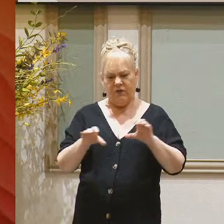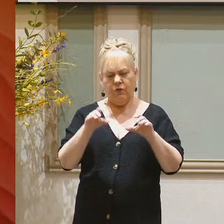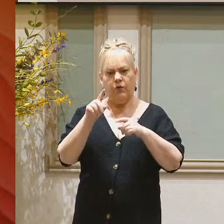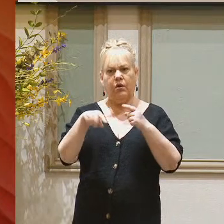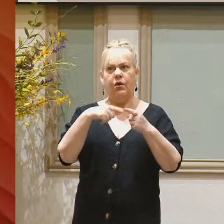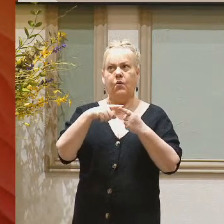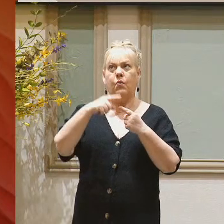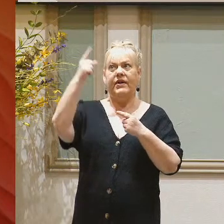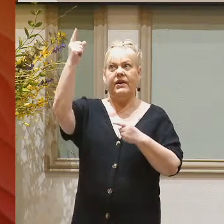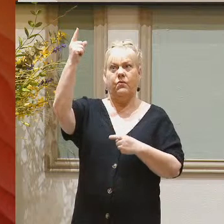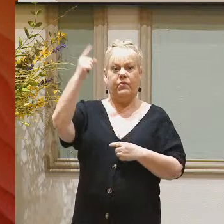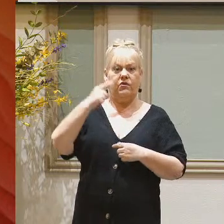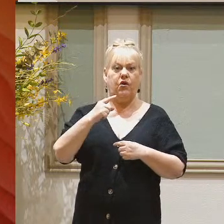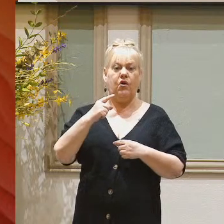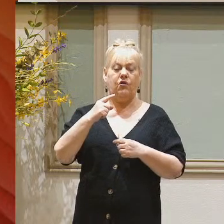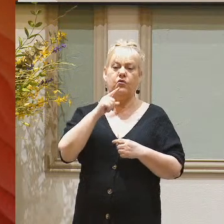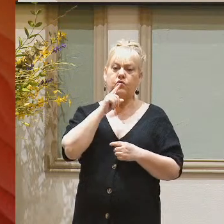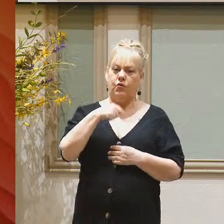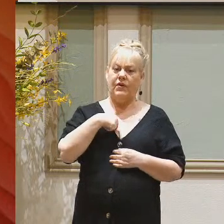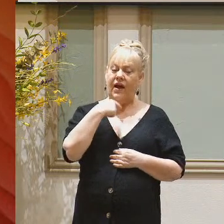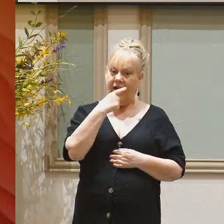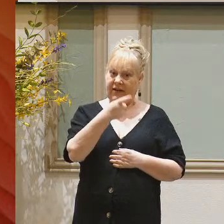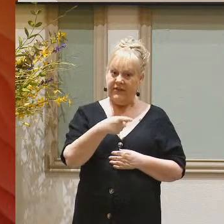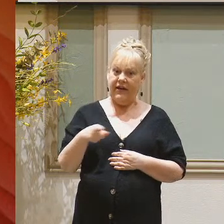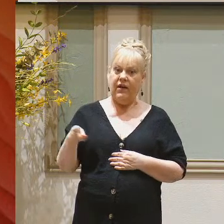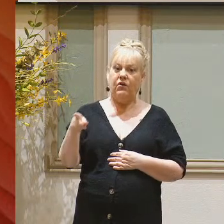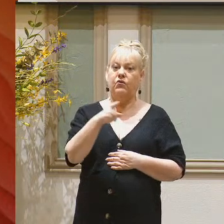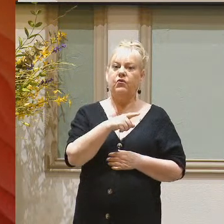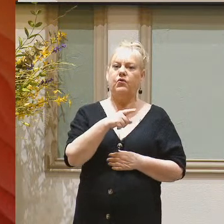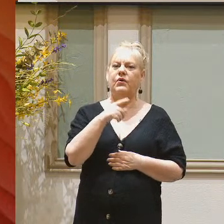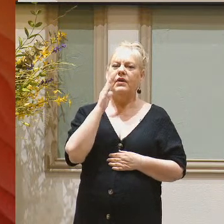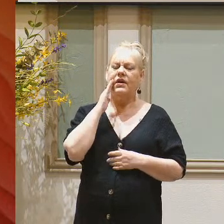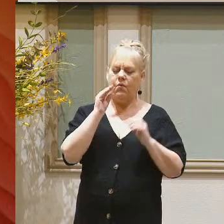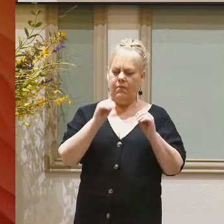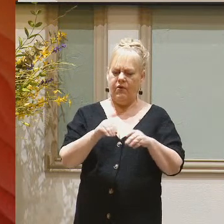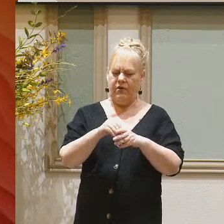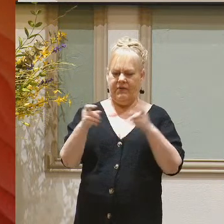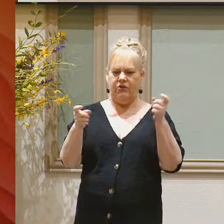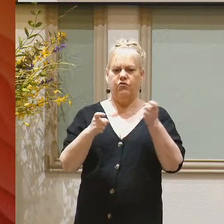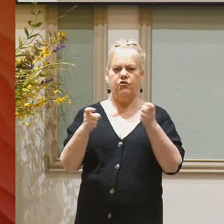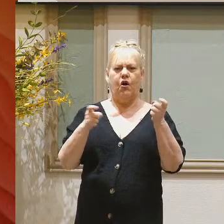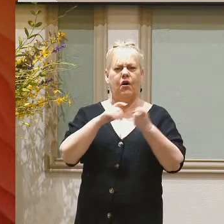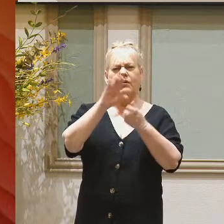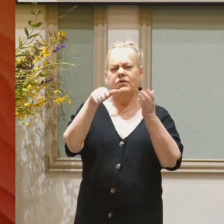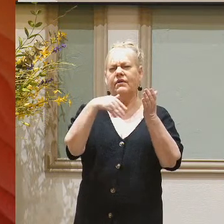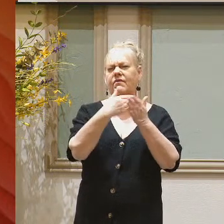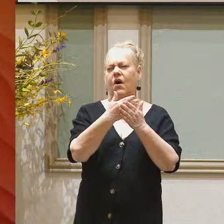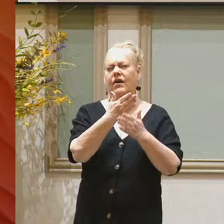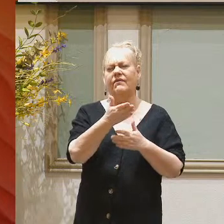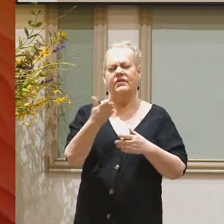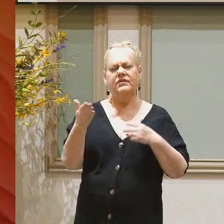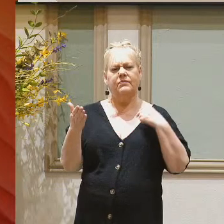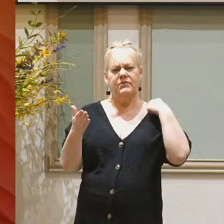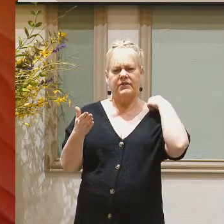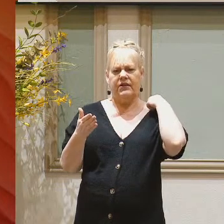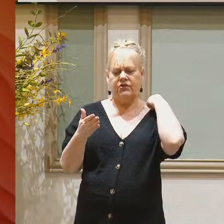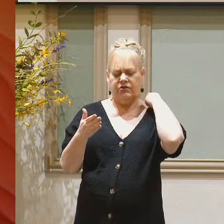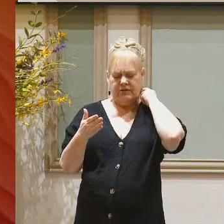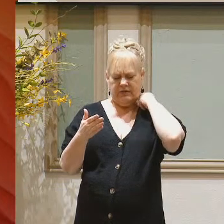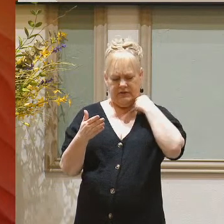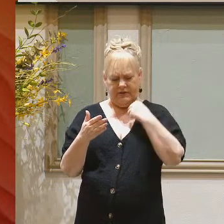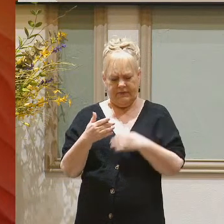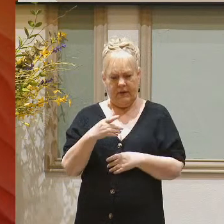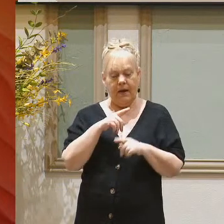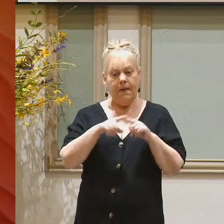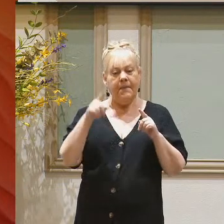he returns. Truly, I tell you, he will put him in charge of all his possessions.